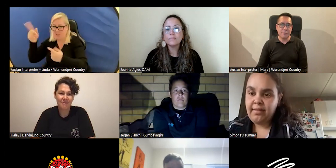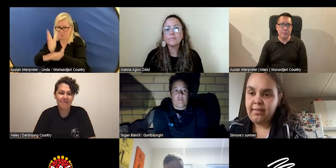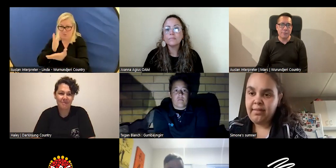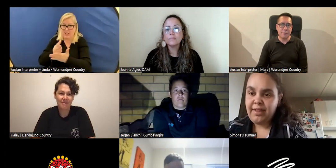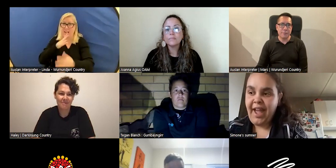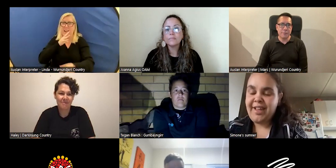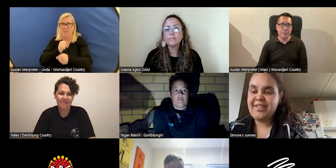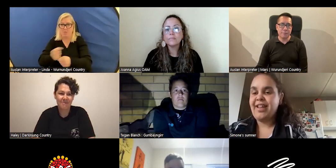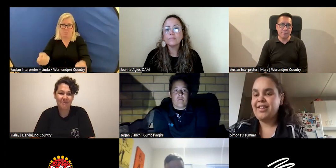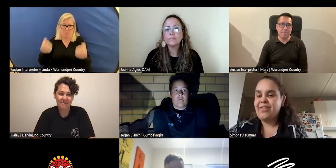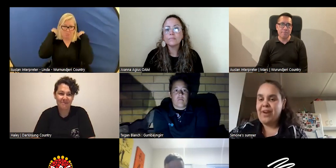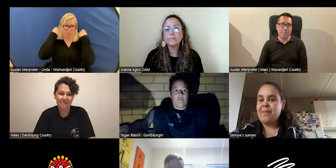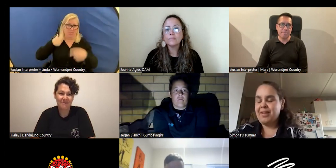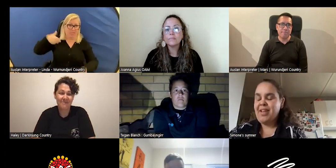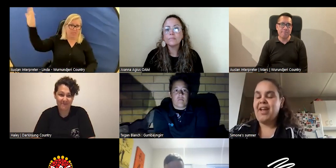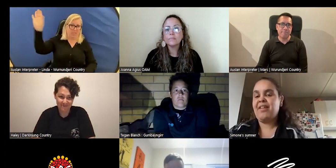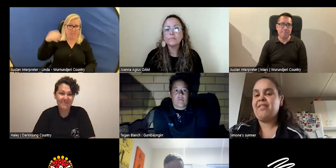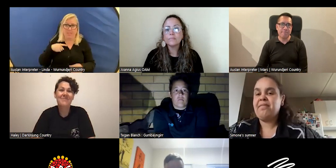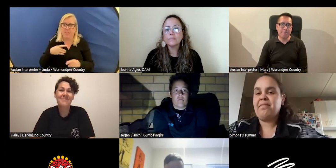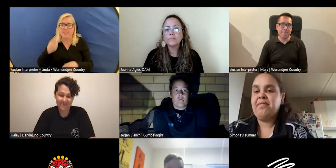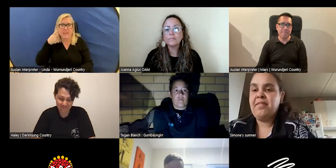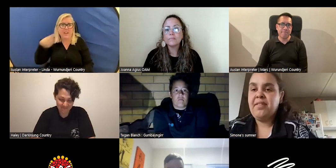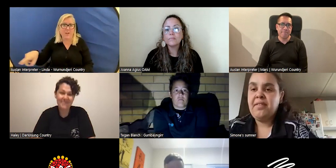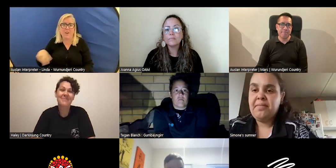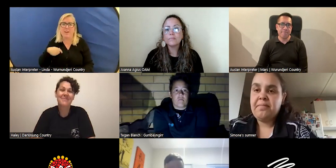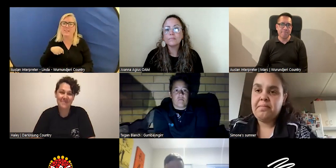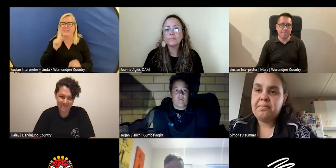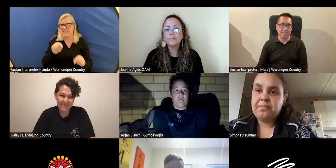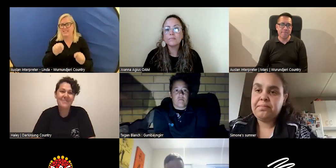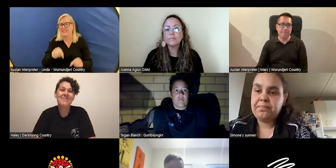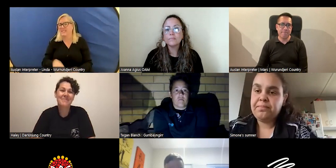Yeah. Yeah, see, that's what I meant, yeah.